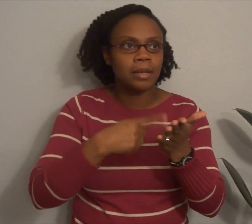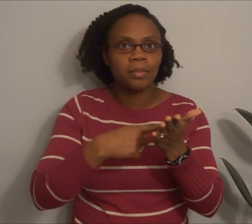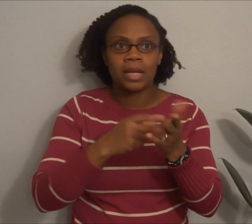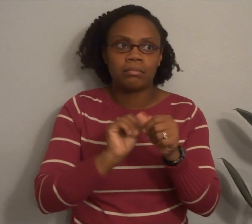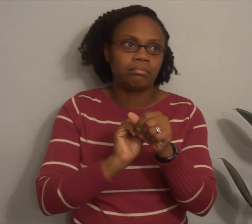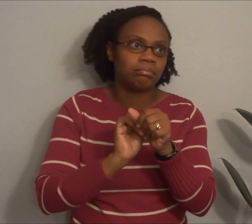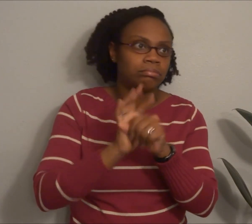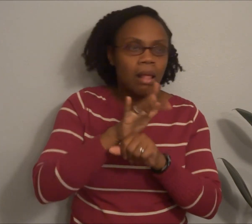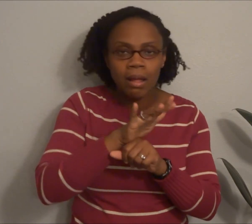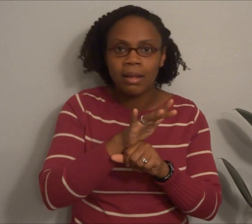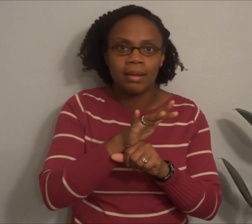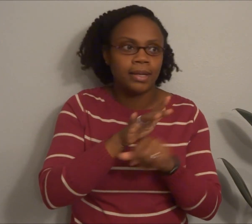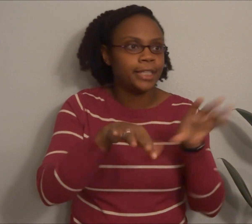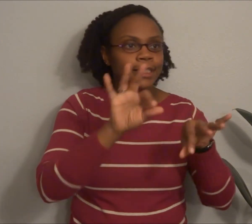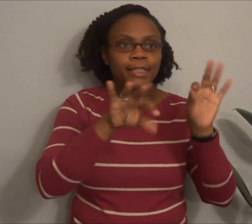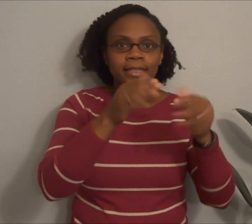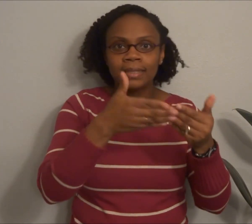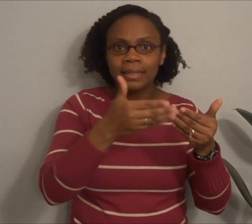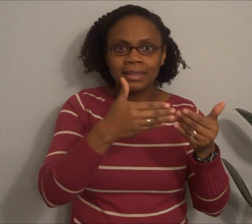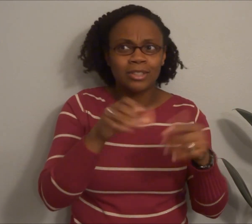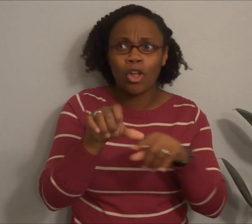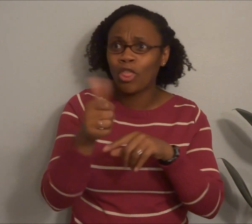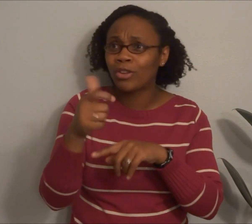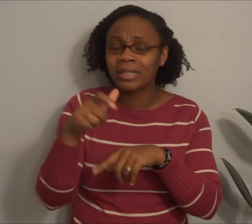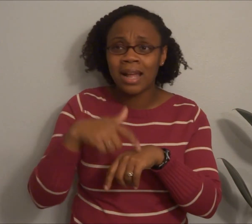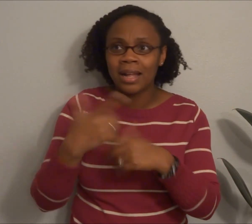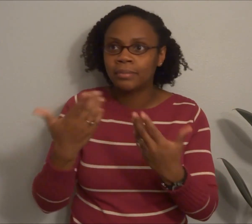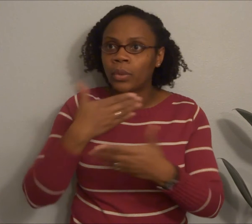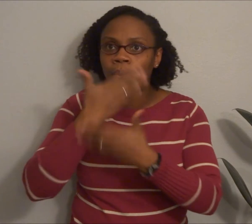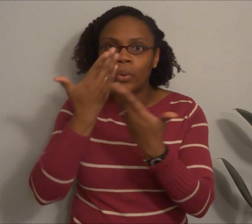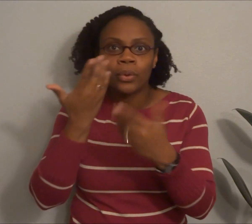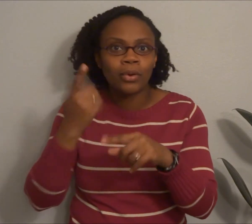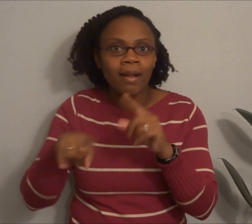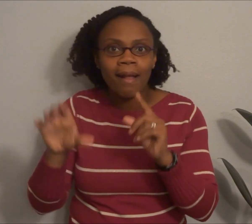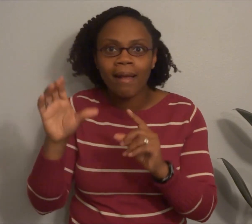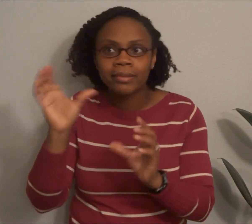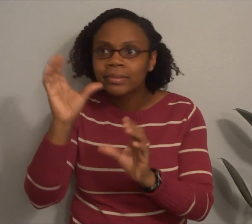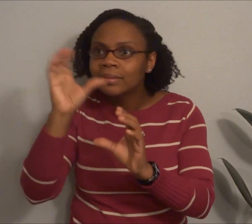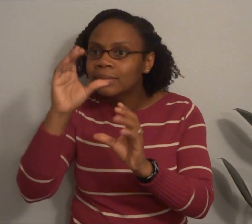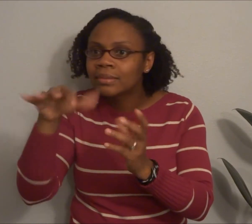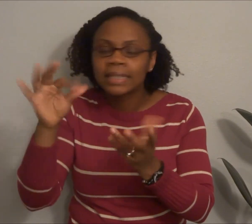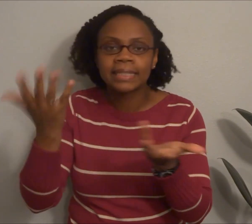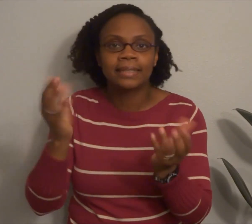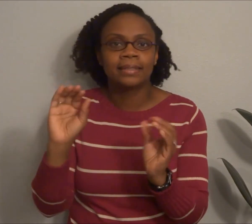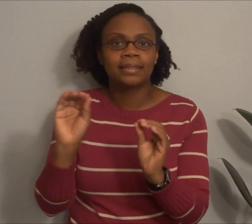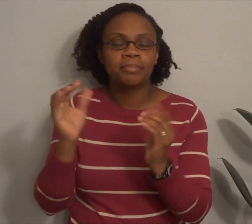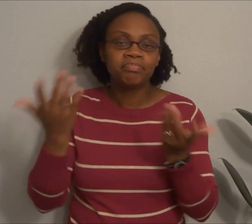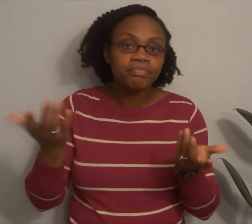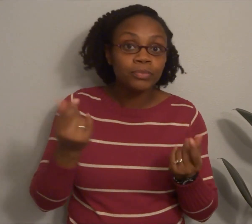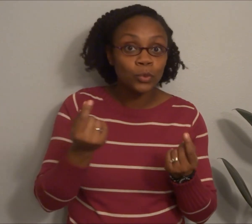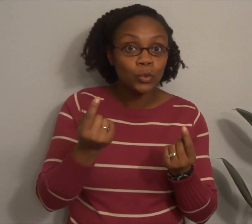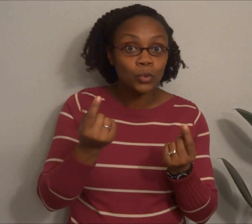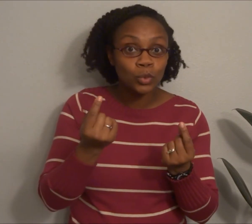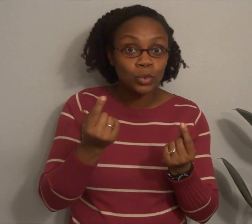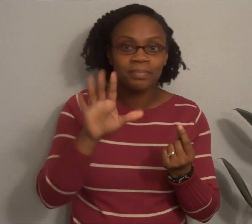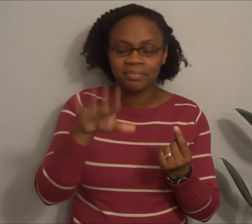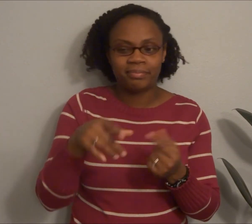often it kind of depends on the time of year. Sometimes avocado is really plentiful and you can get it easily. Other times you really have to search for a good